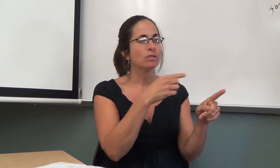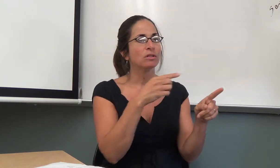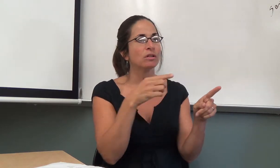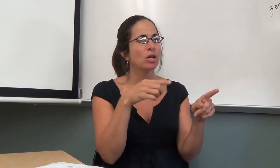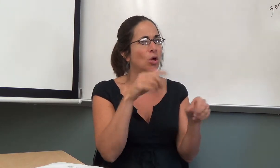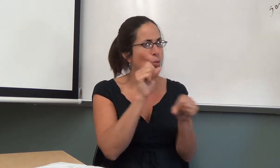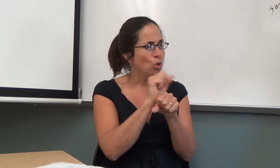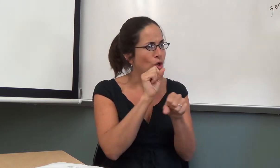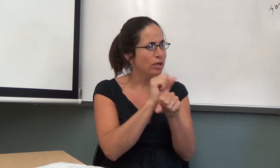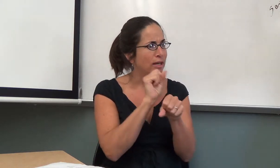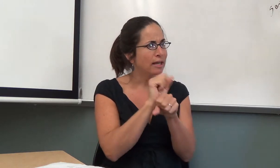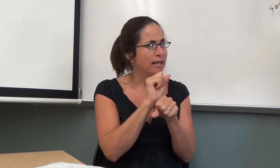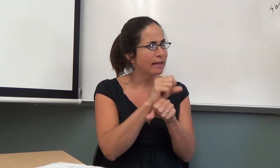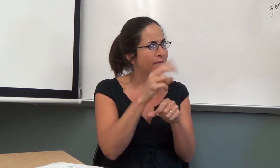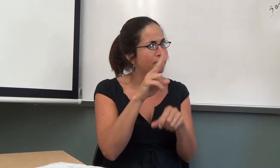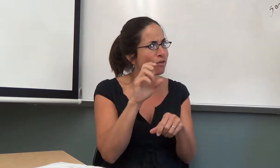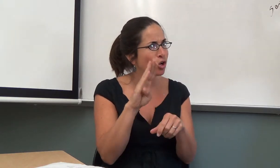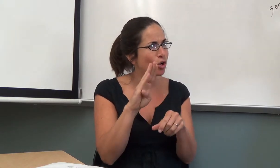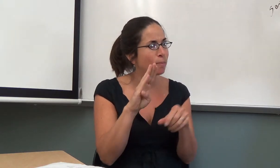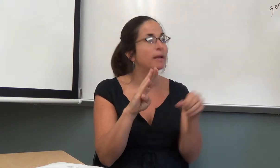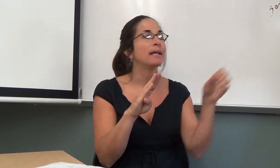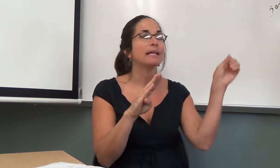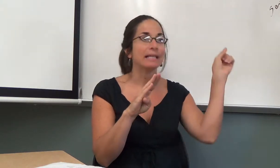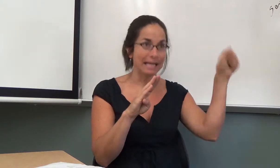or not? It is a verb, Maria. It is a verb.